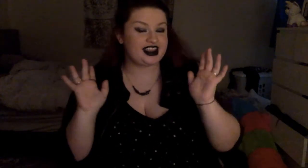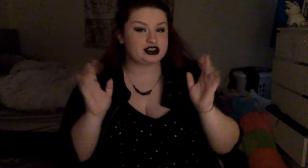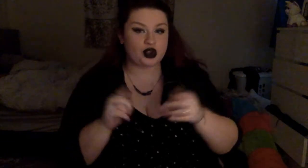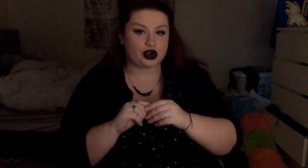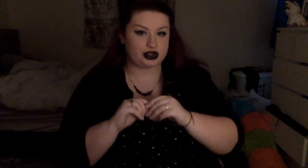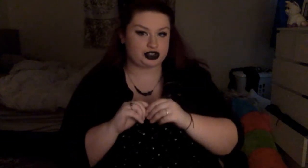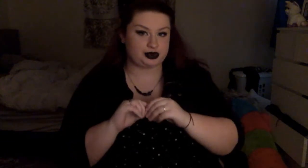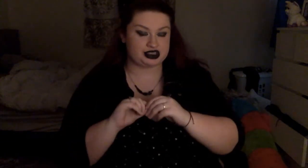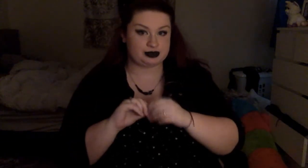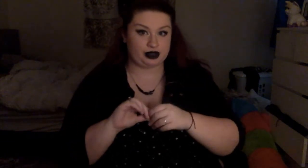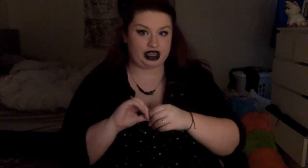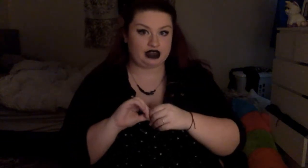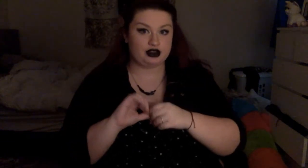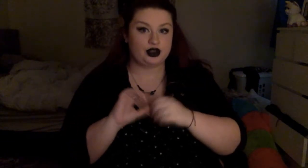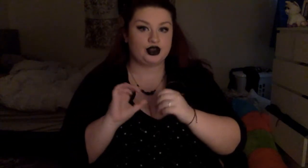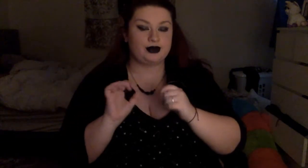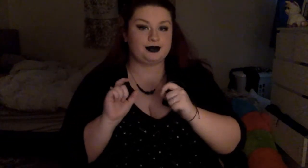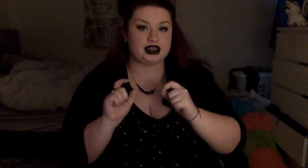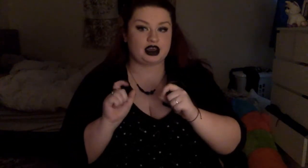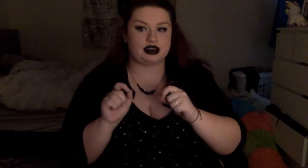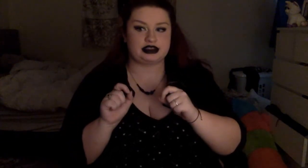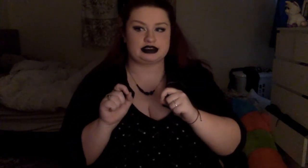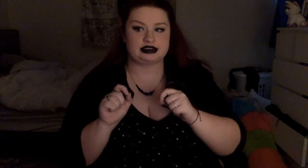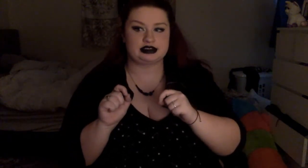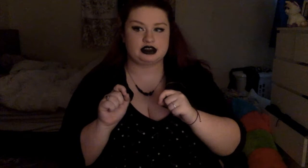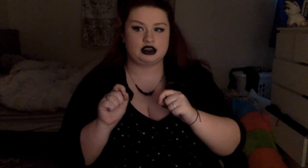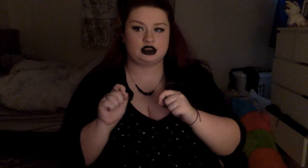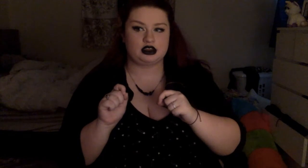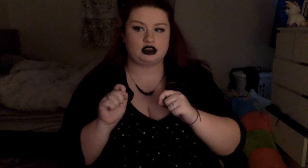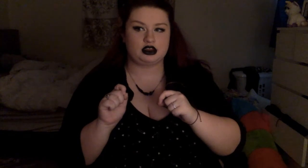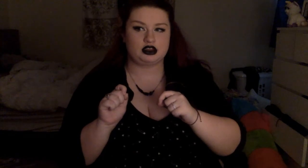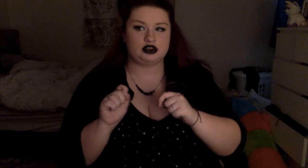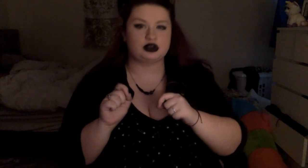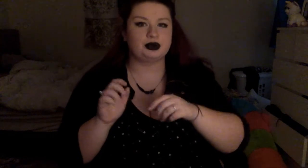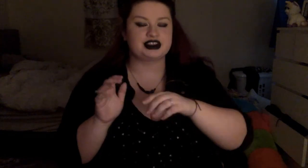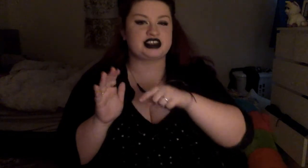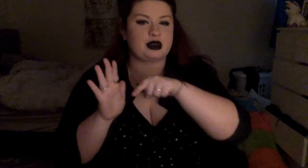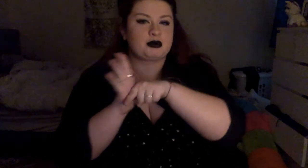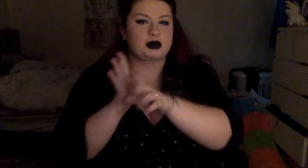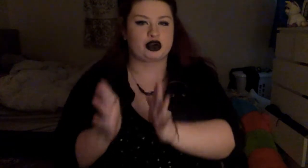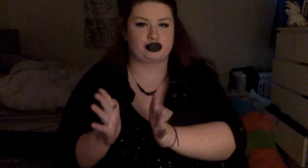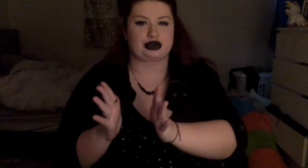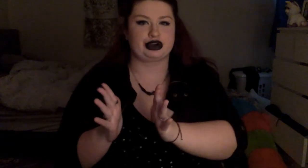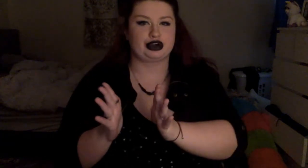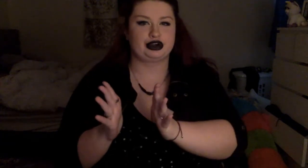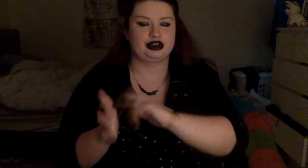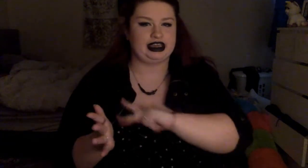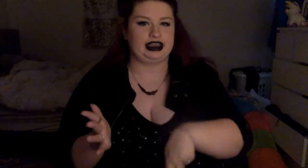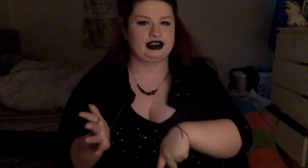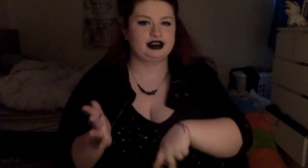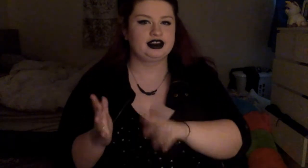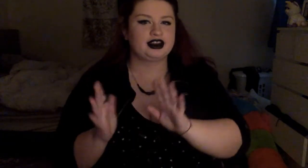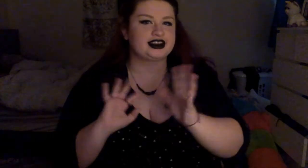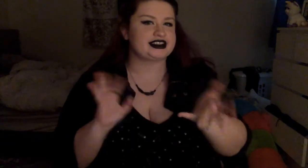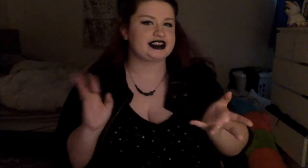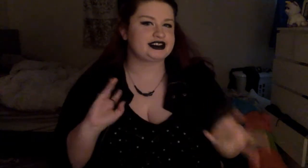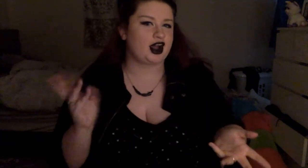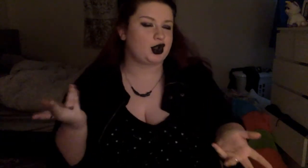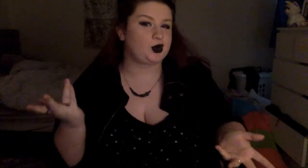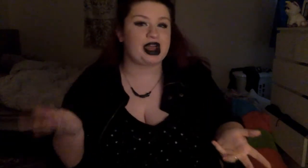It's harder to explain because you don't want to say murderer king, because that's not quite